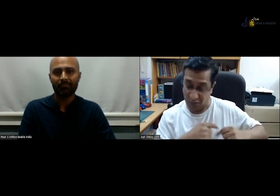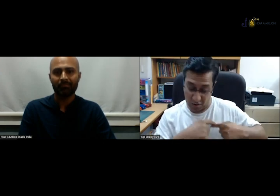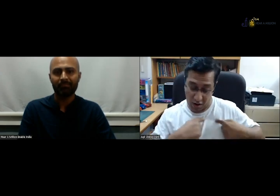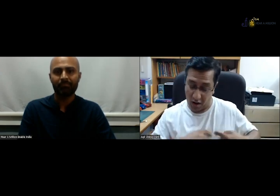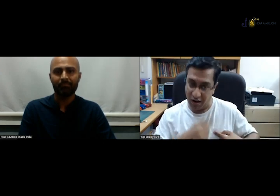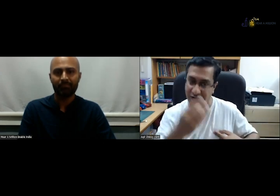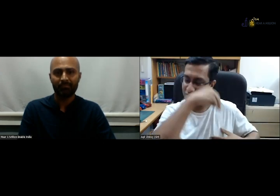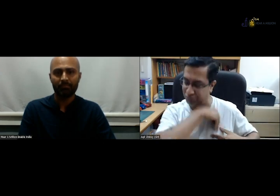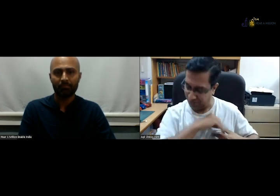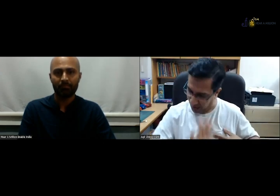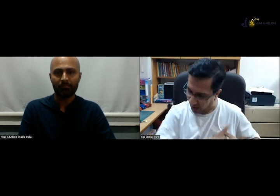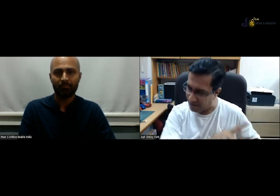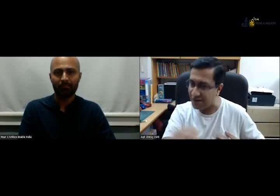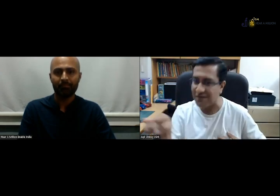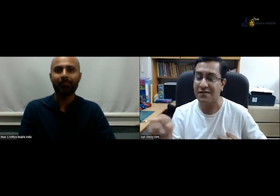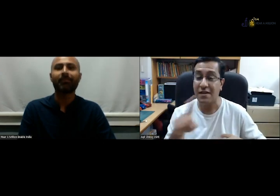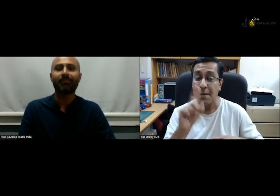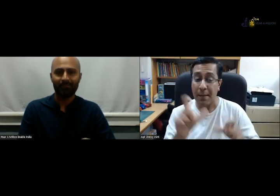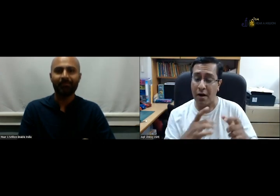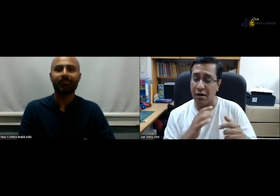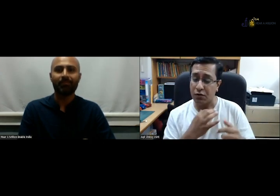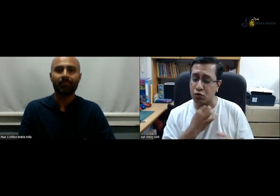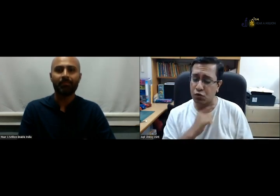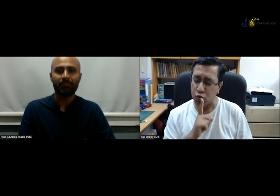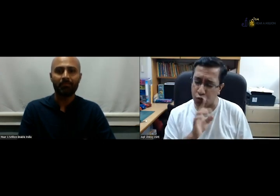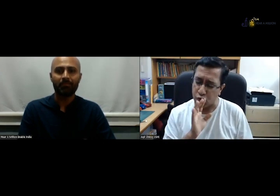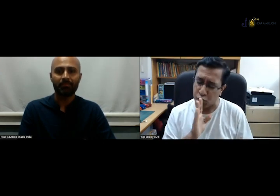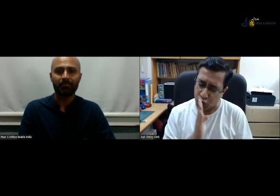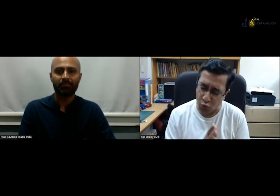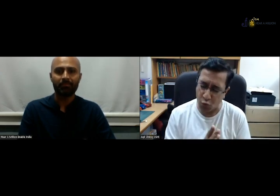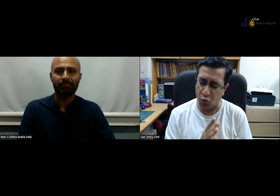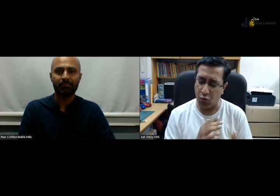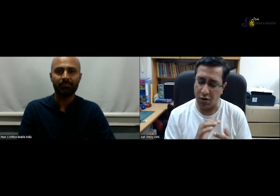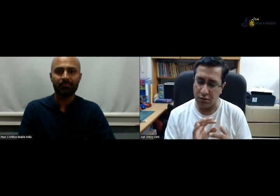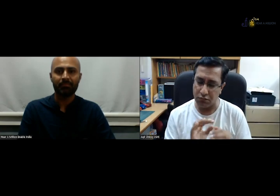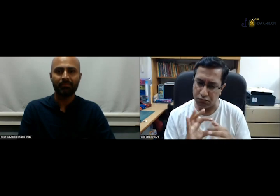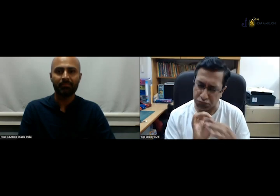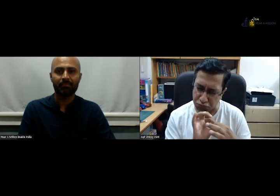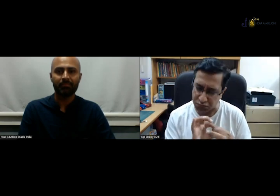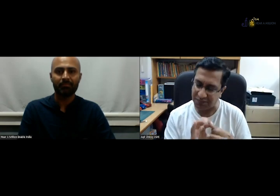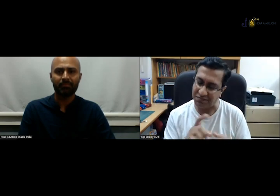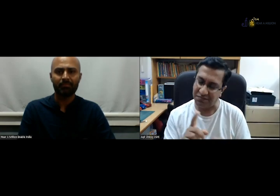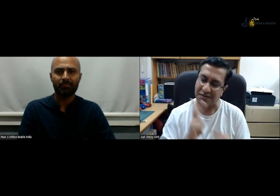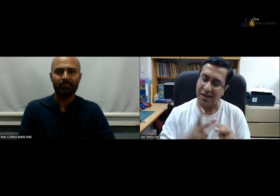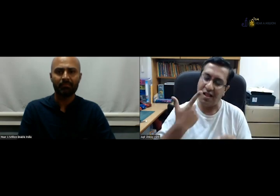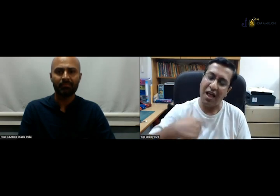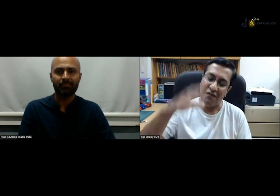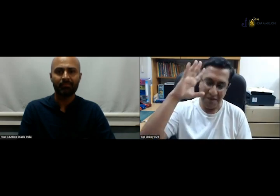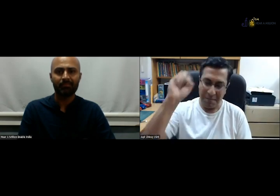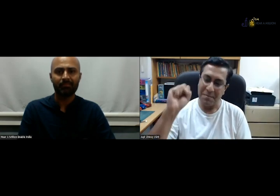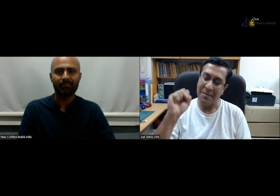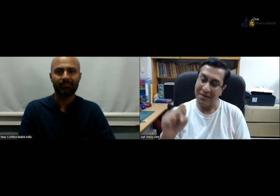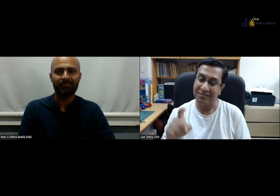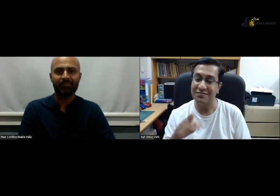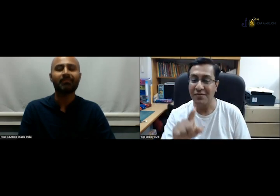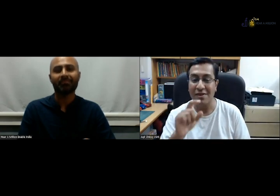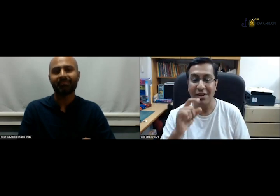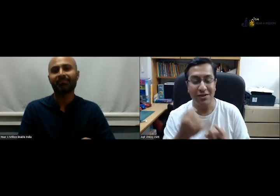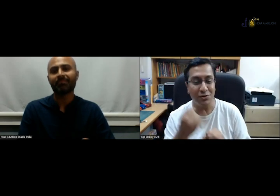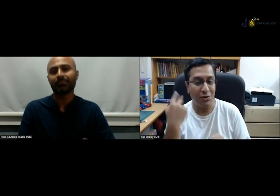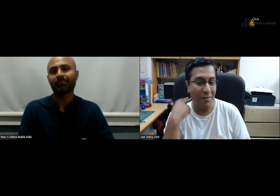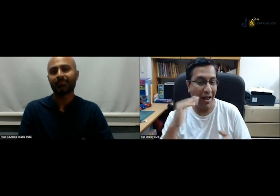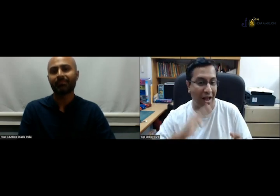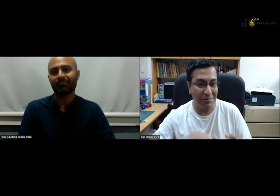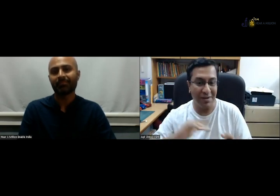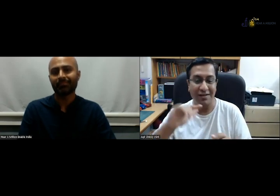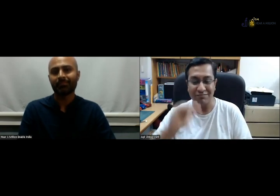that. She had, a really big heart for all the deaf people in India. And